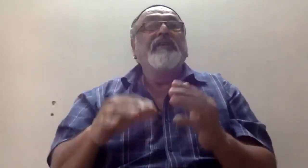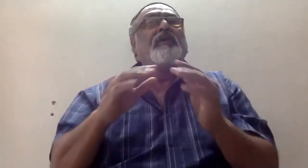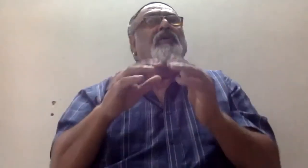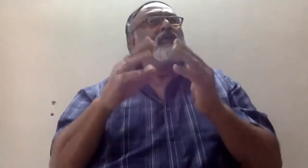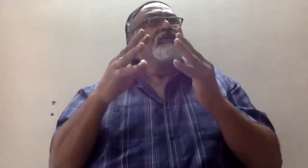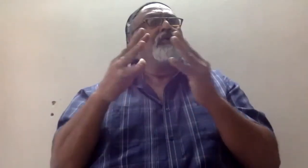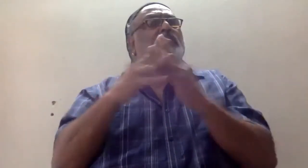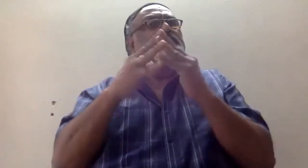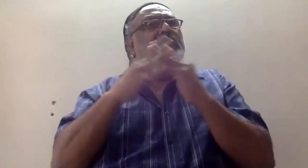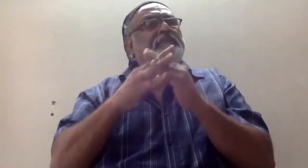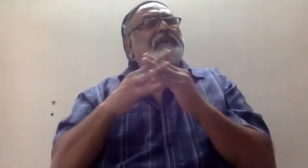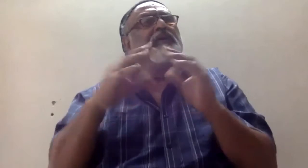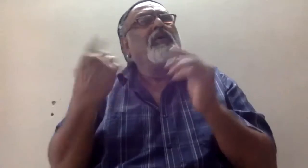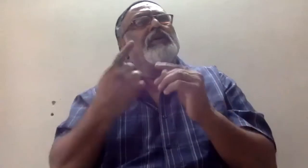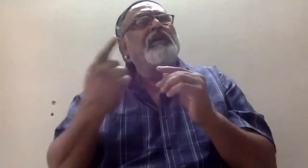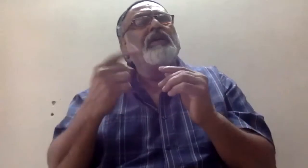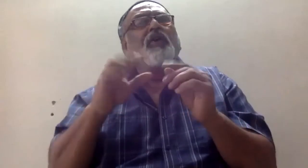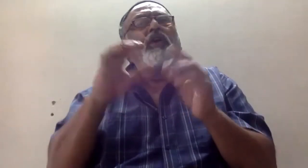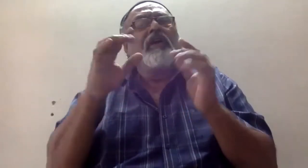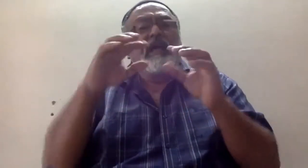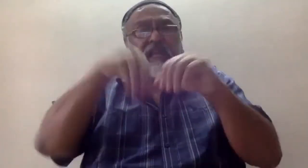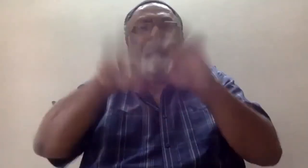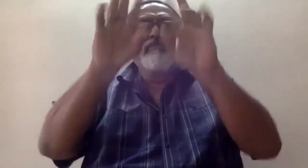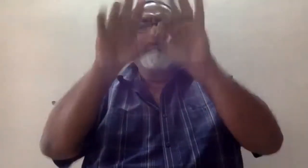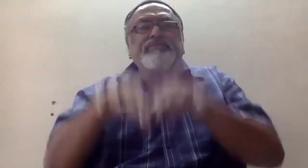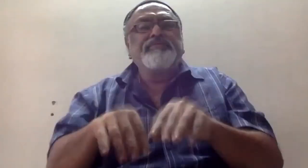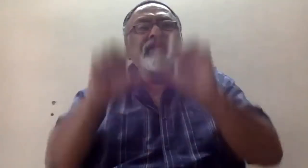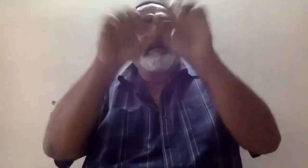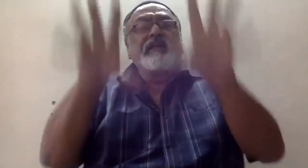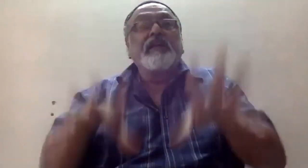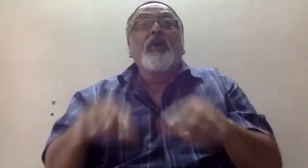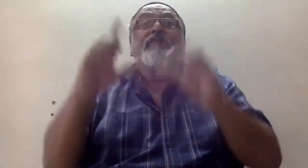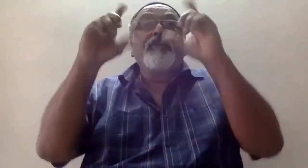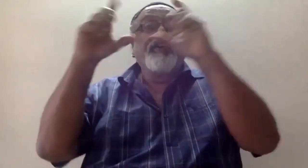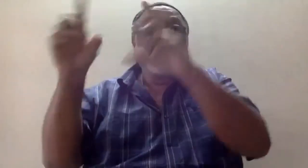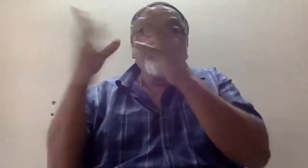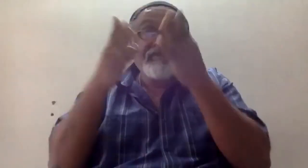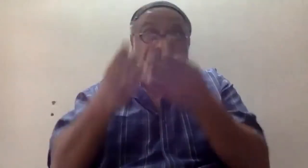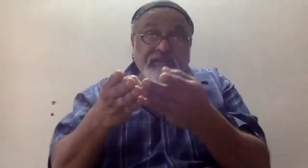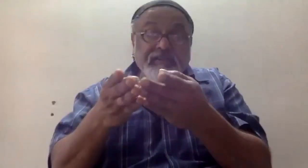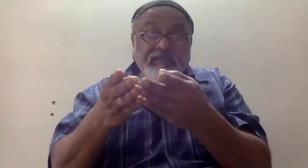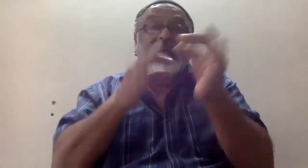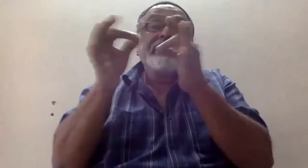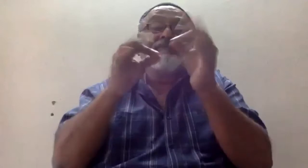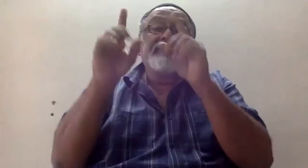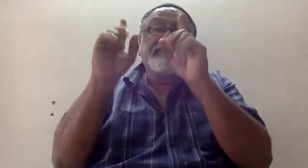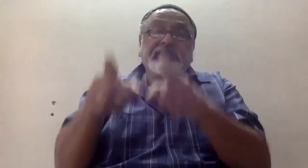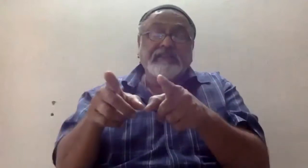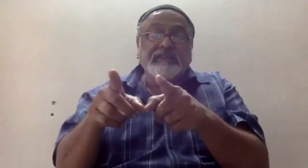only content, the written content, but also images, but also how do you access the website, how do you